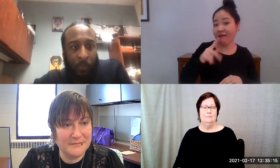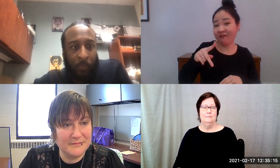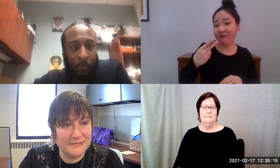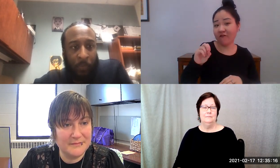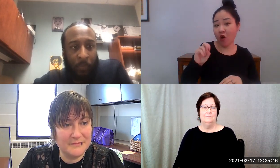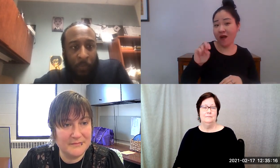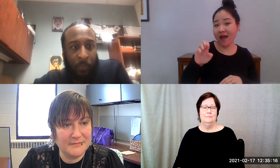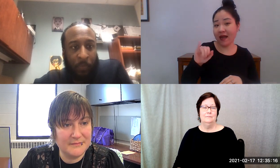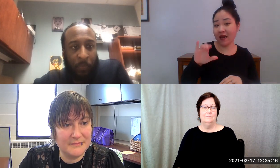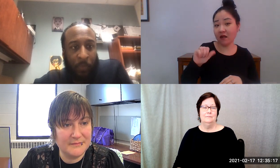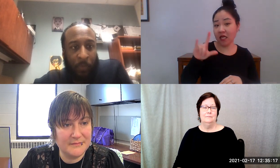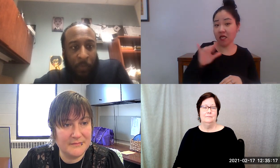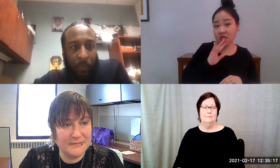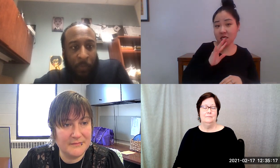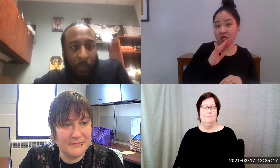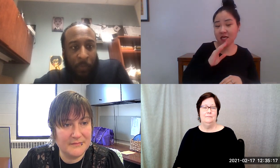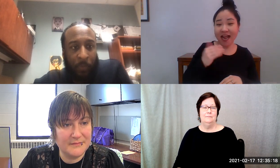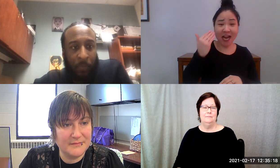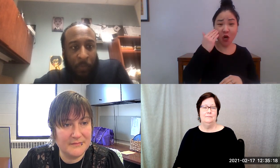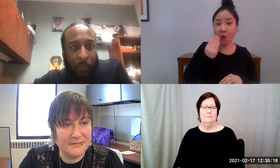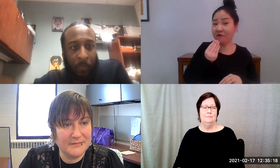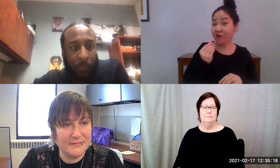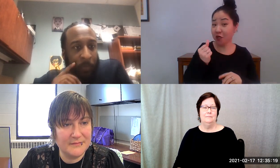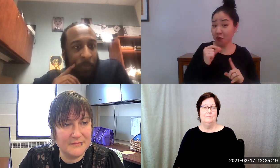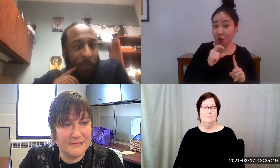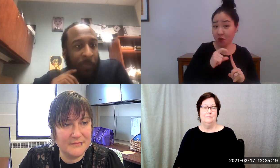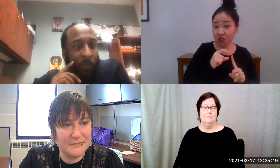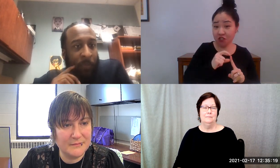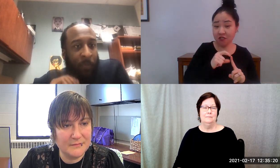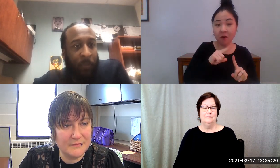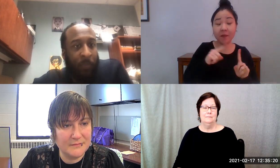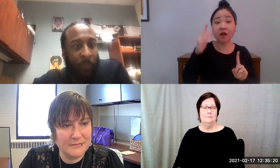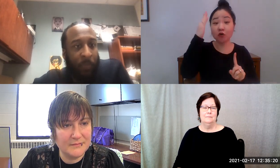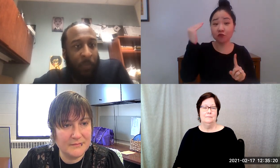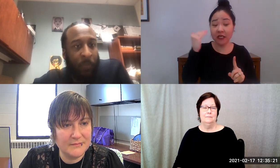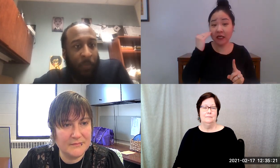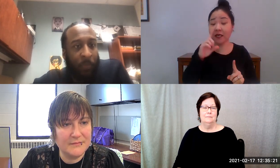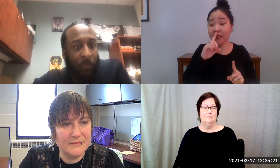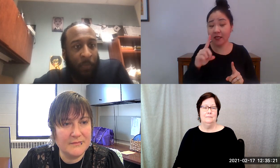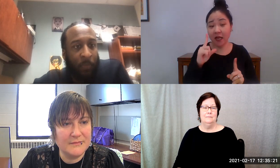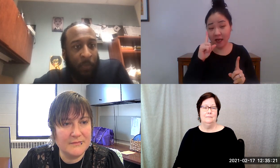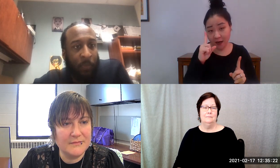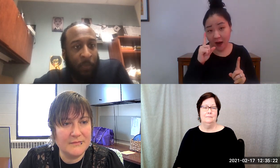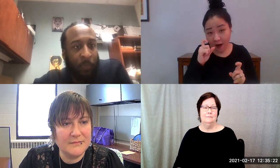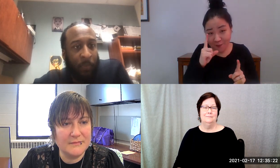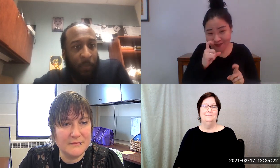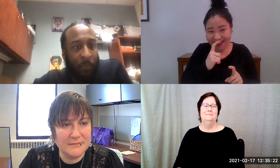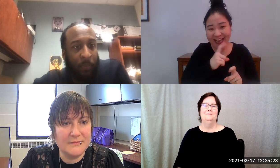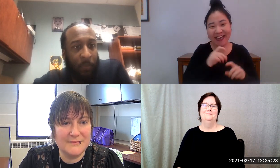alphabet phonetically, and I know a few words, but Korean is